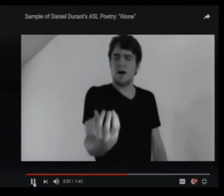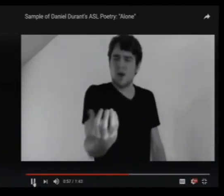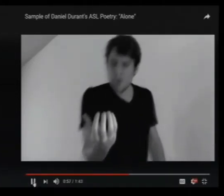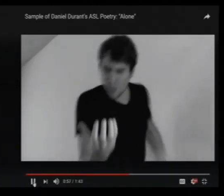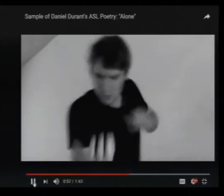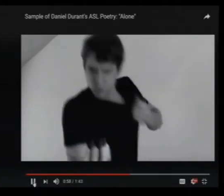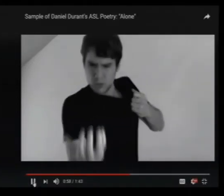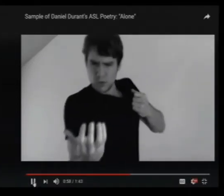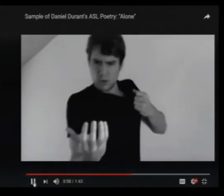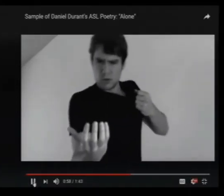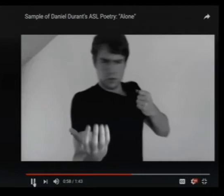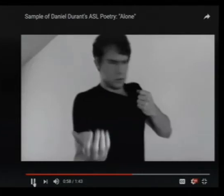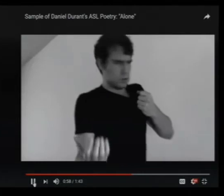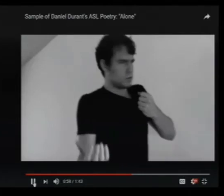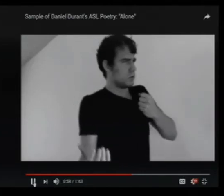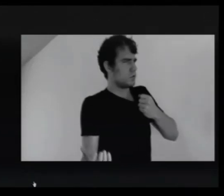broken. The grocery store.